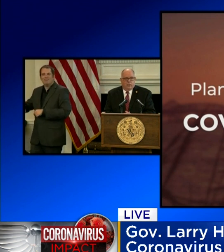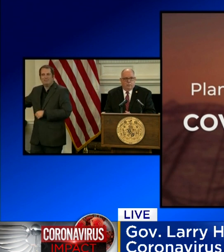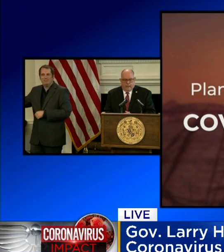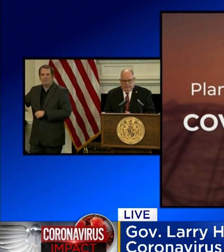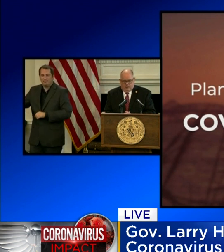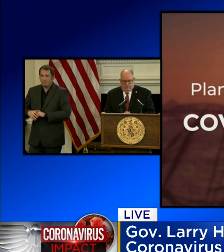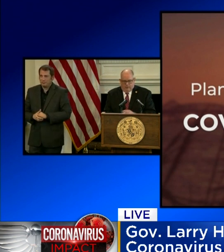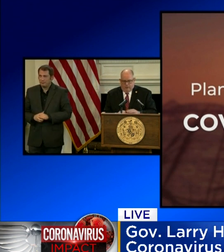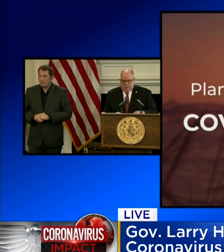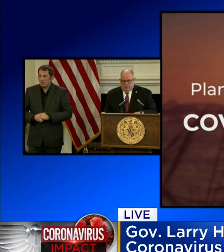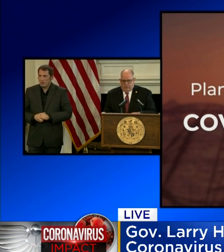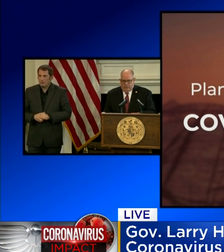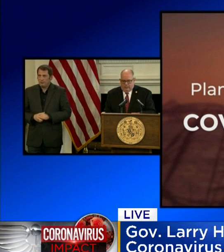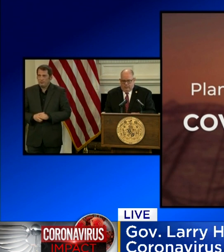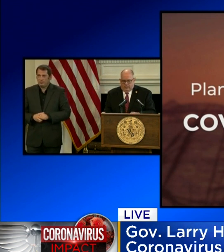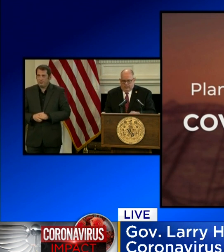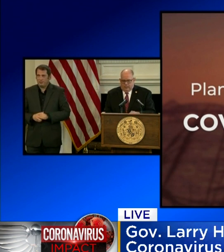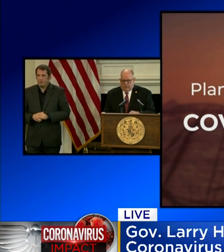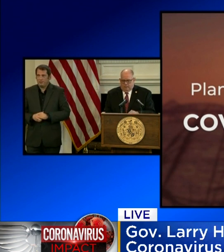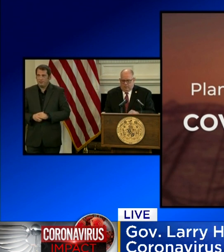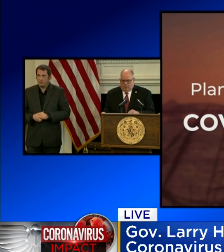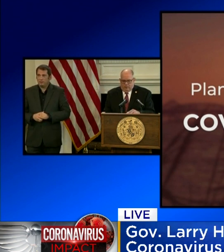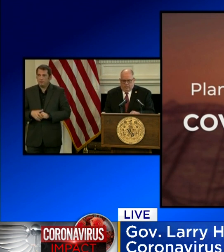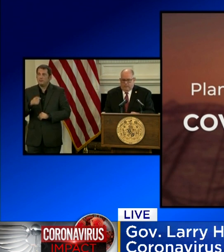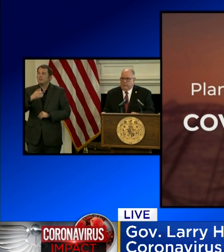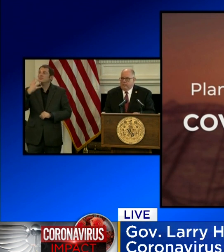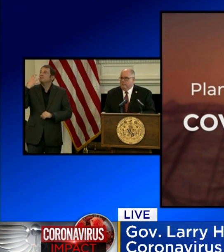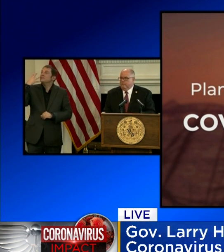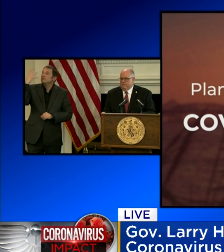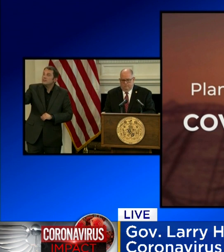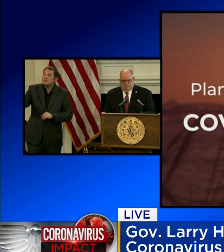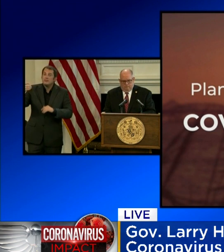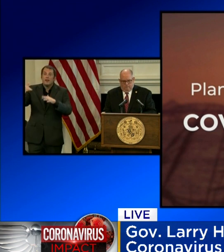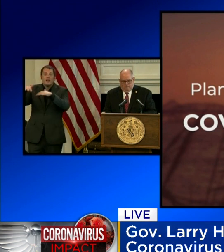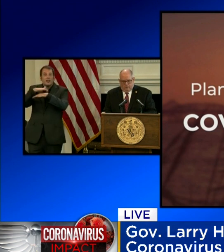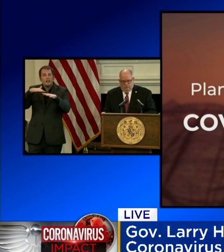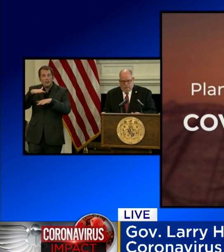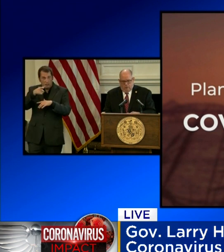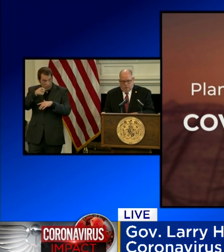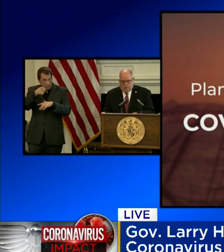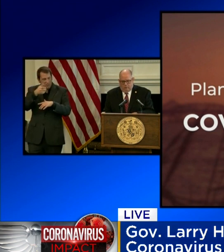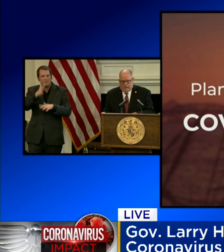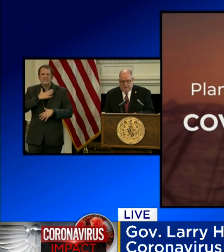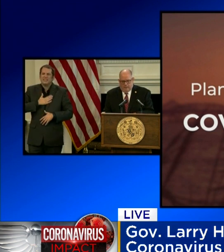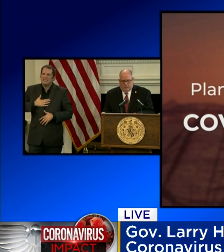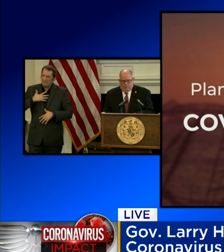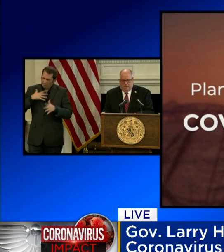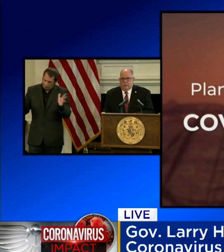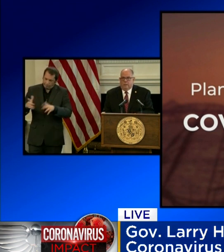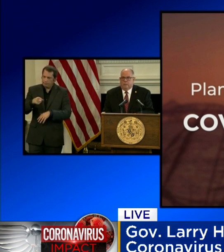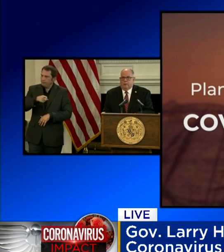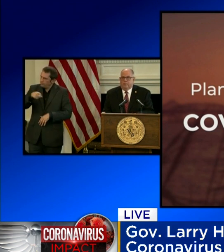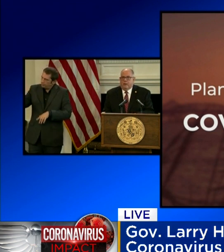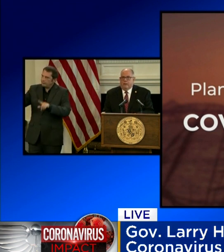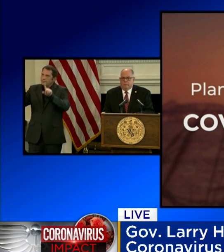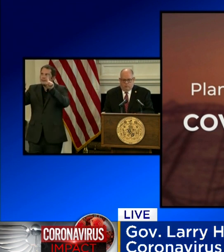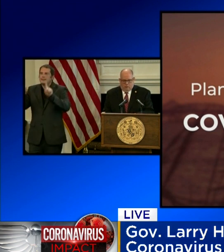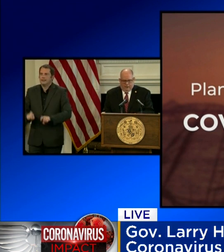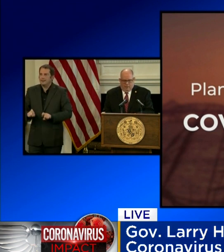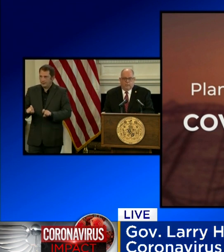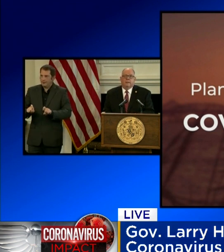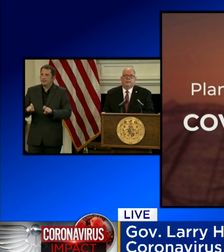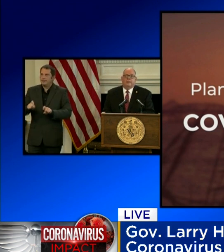of risky behavior should immediately get tested for COVID-19. We are also advising that Marylanders refrain